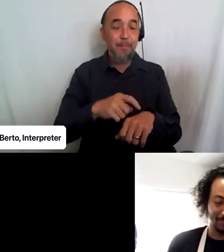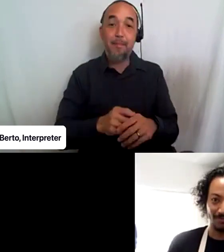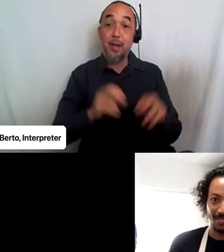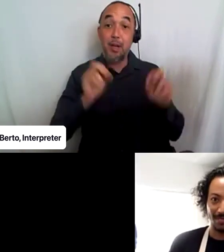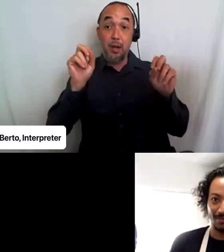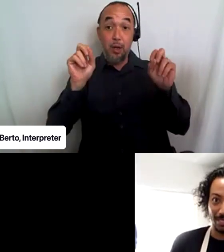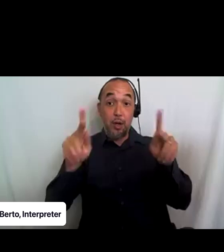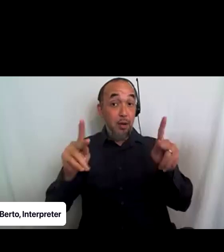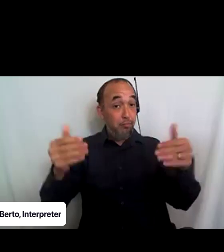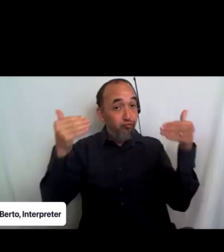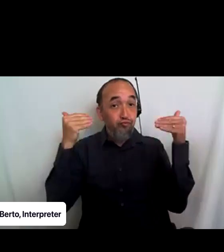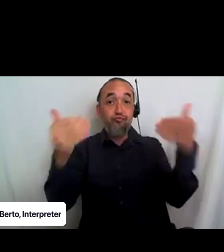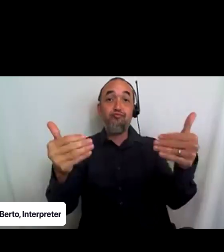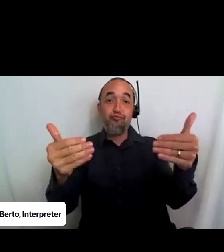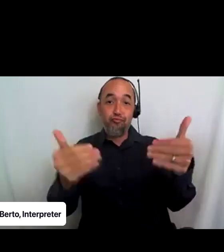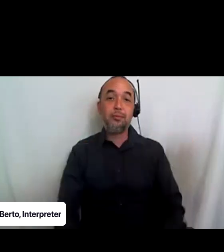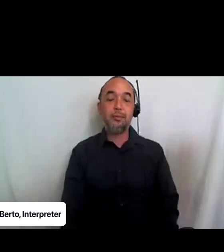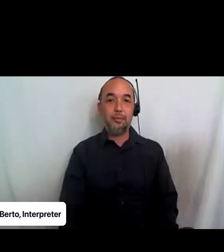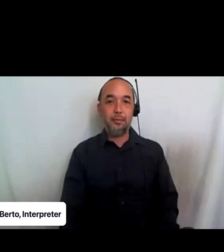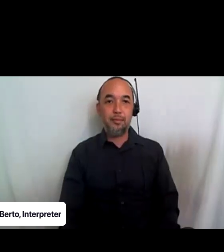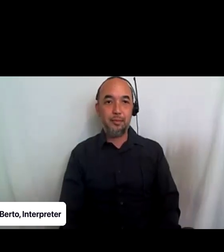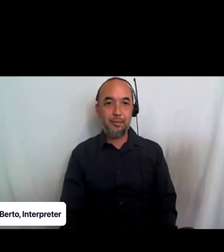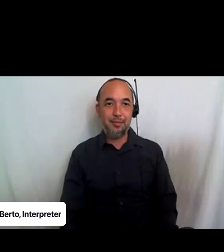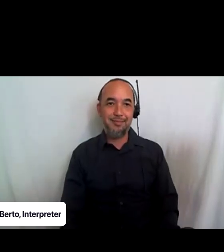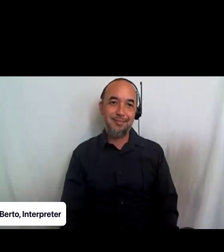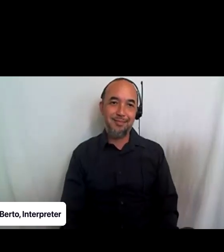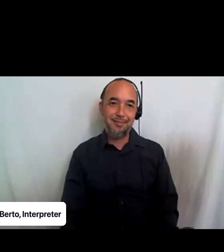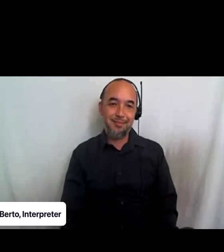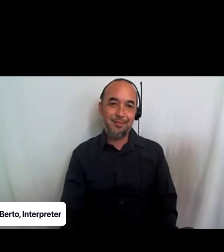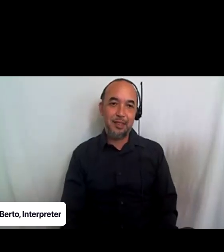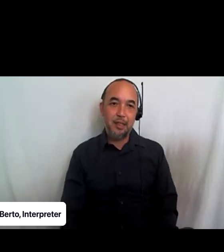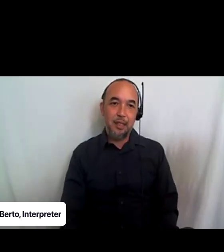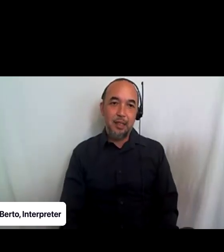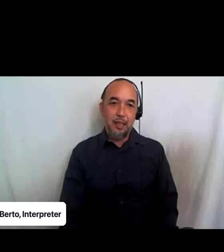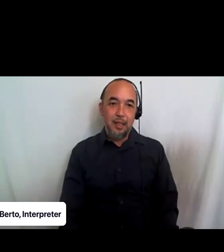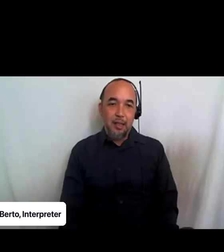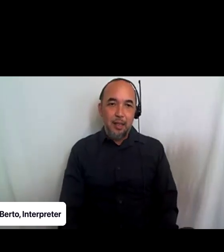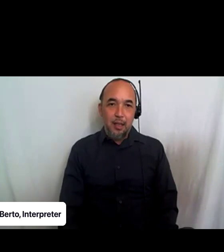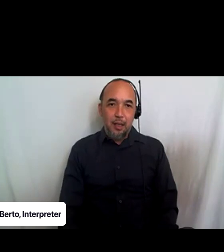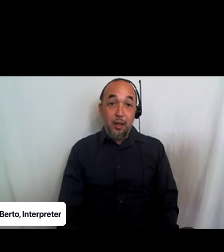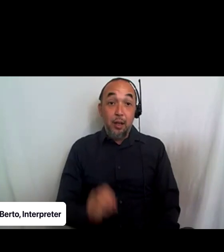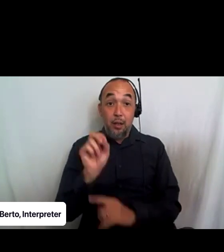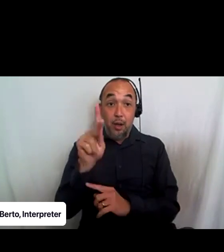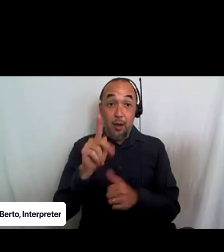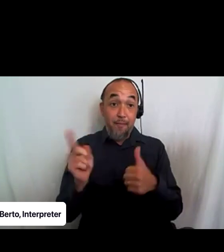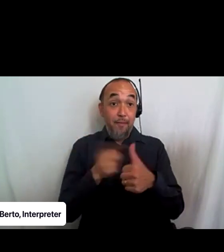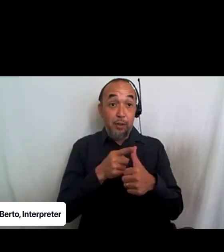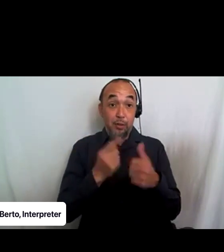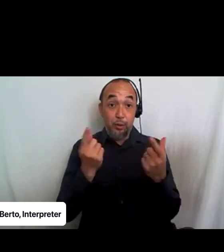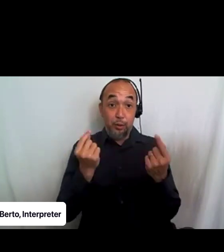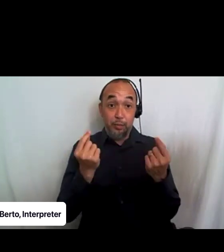right, let's get cracking. Let's get cracking. All right. First thing you want to do